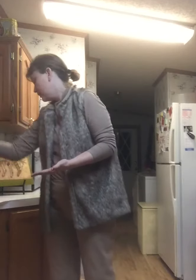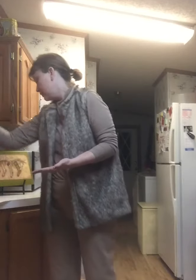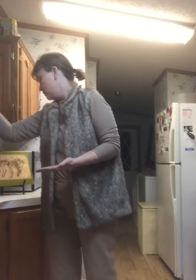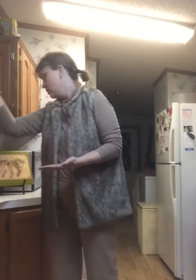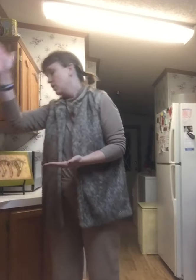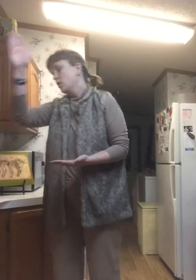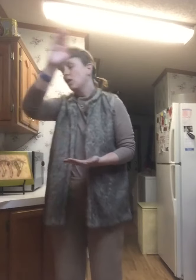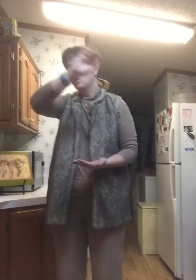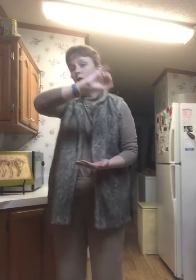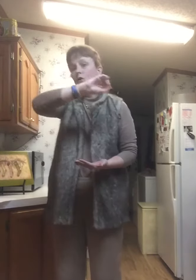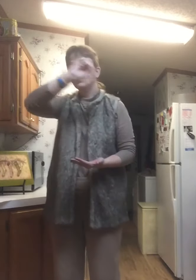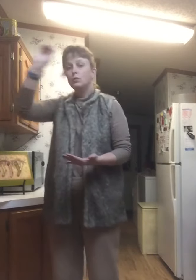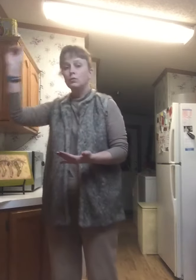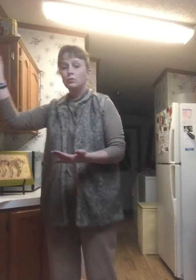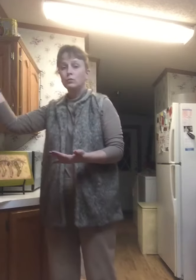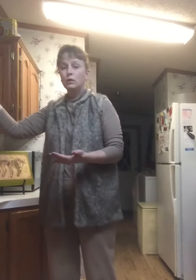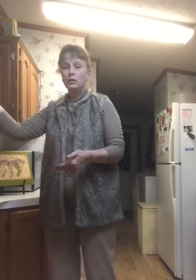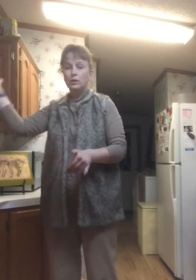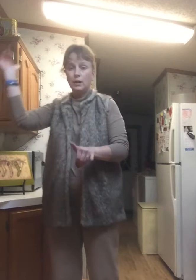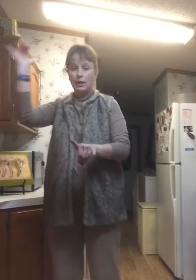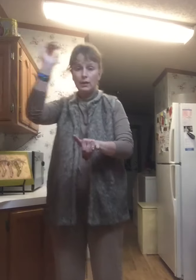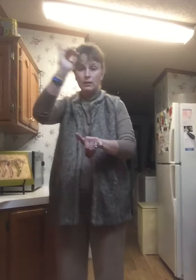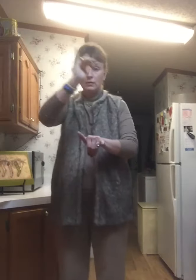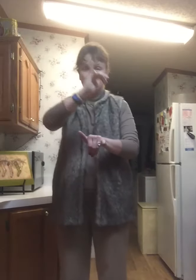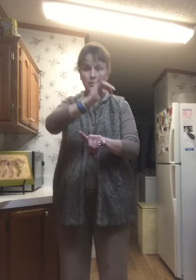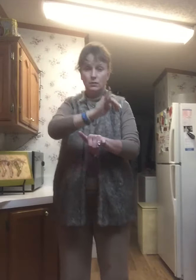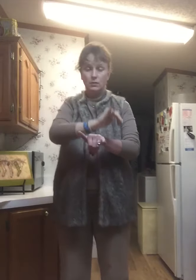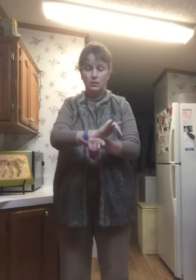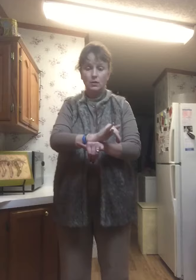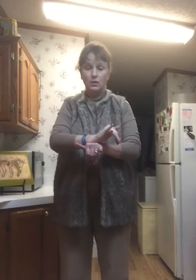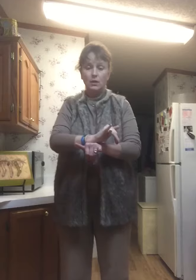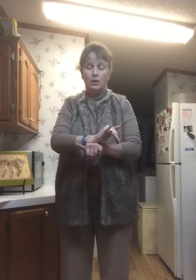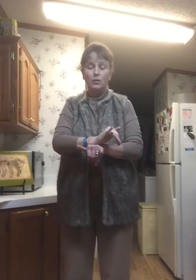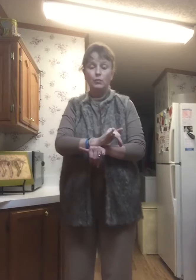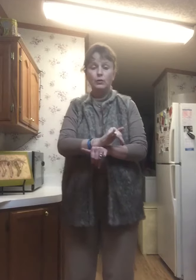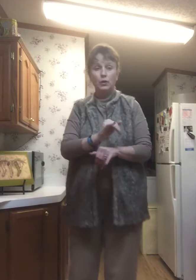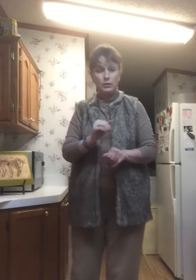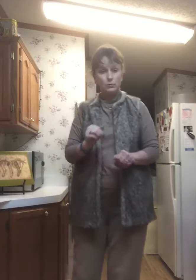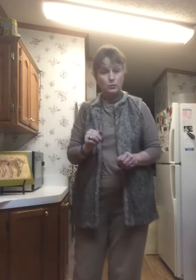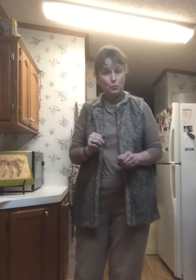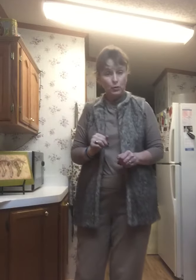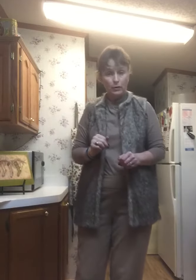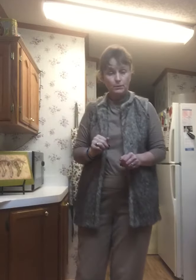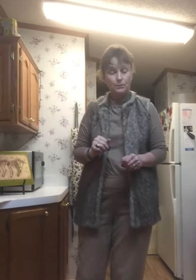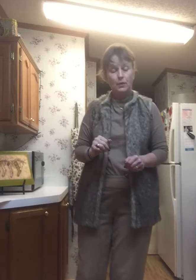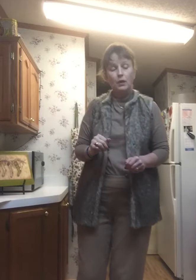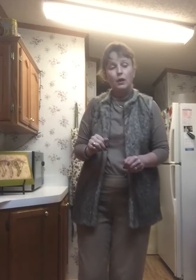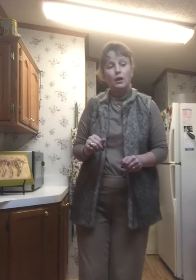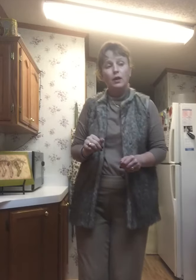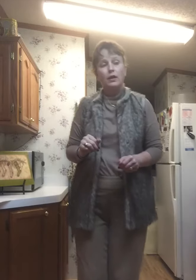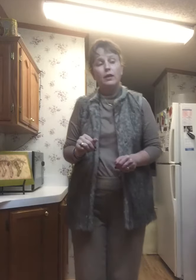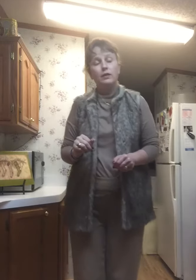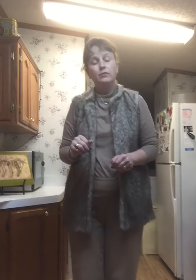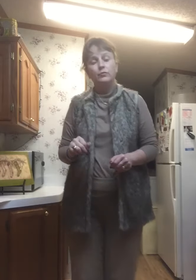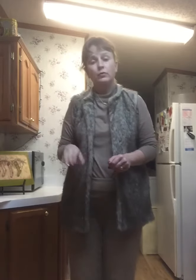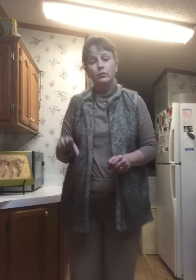divine, oh, night when Christ was born. And for the